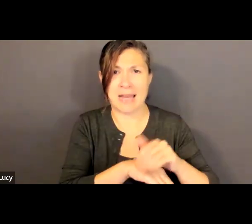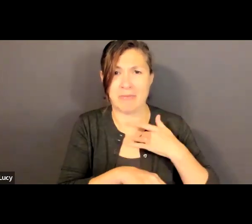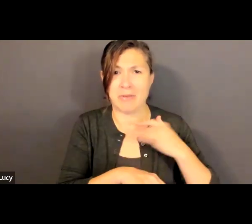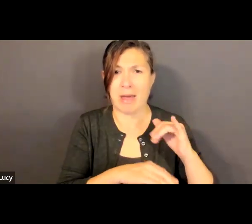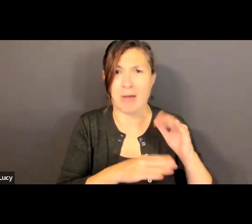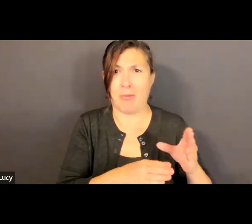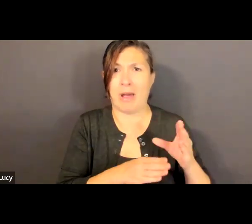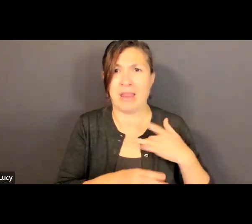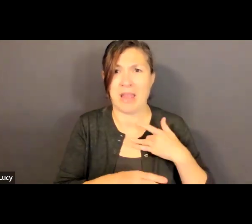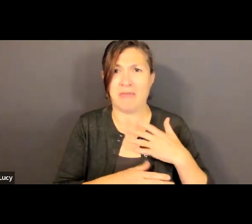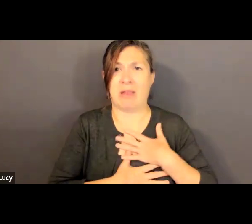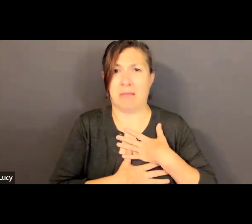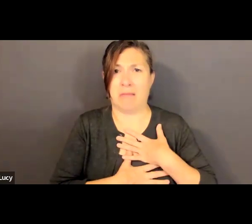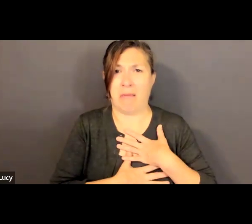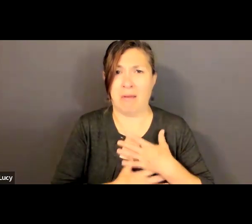but